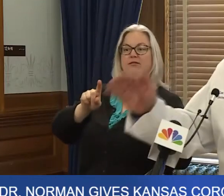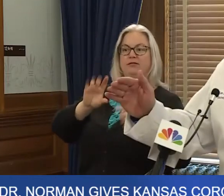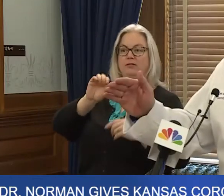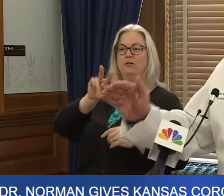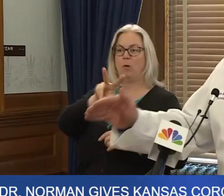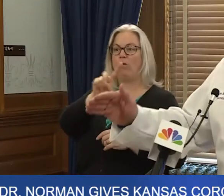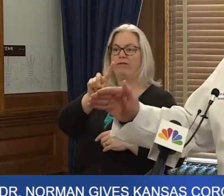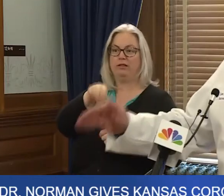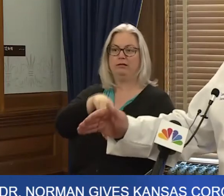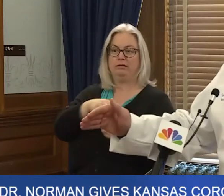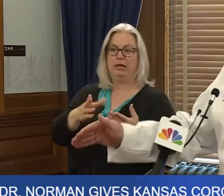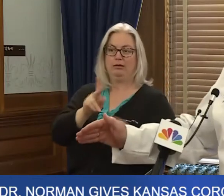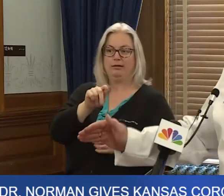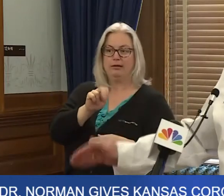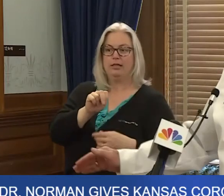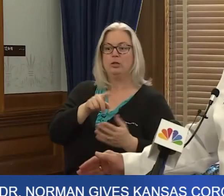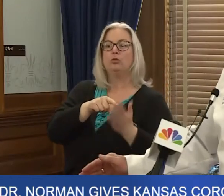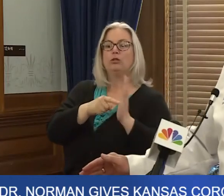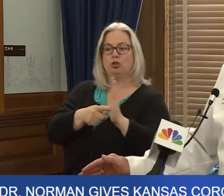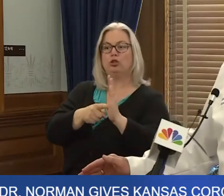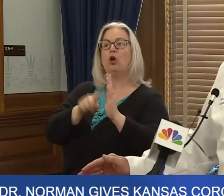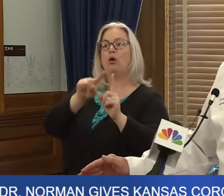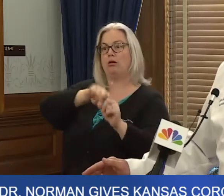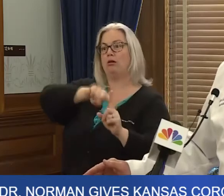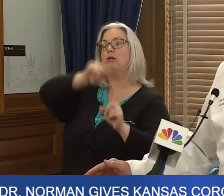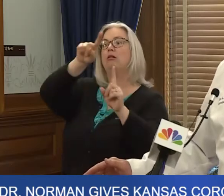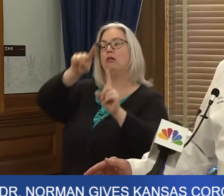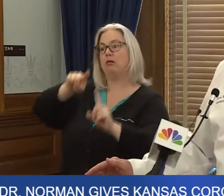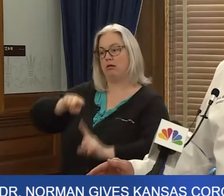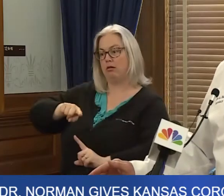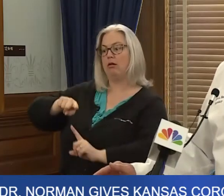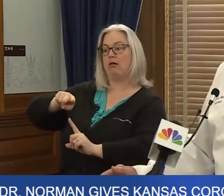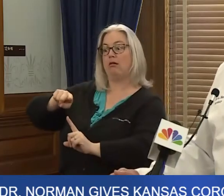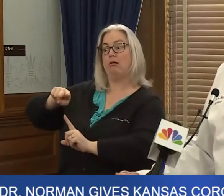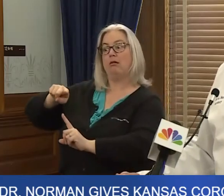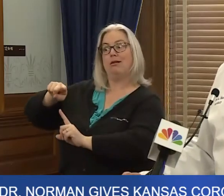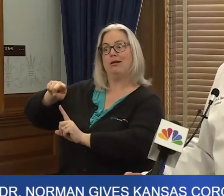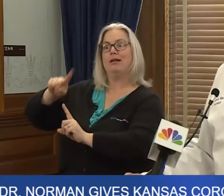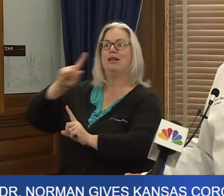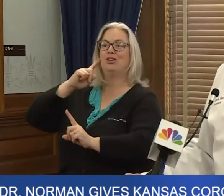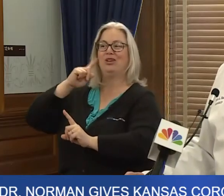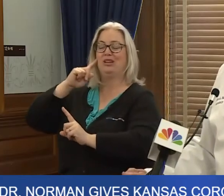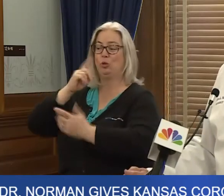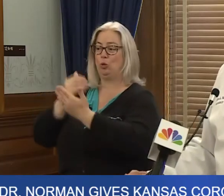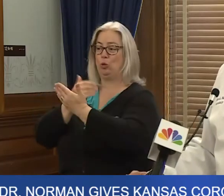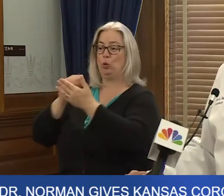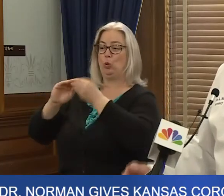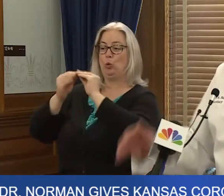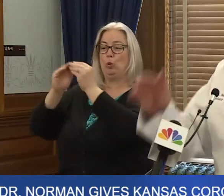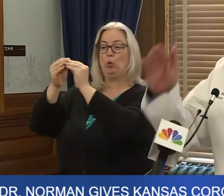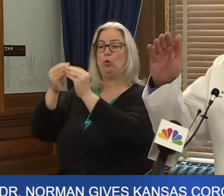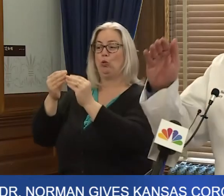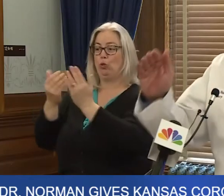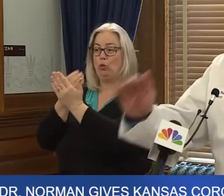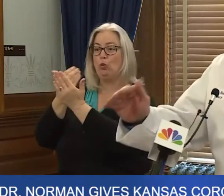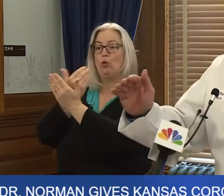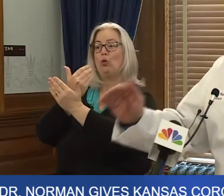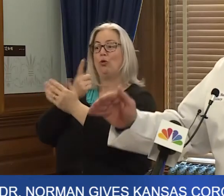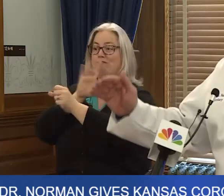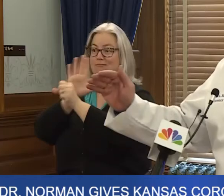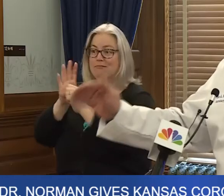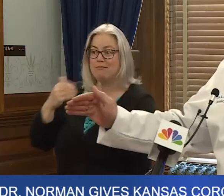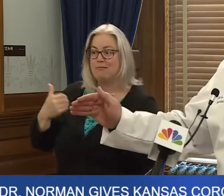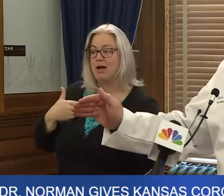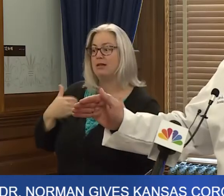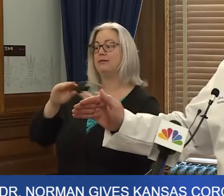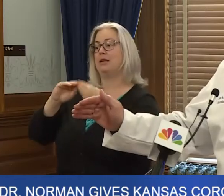Kansas, and we're showing a progressive increase. Despite the fact you're hearing me report on new cases and new deaths, the number in